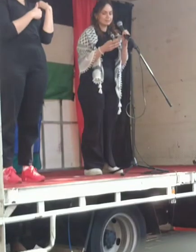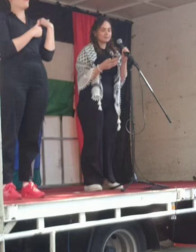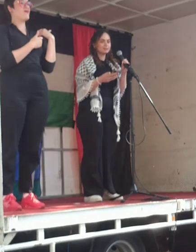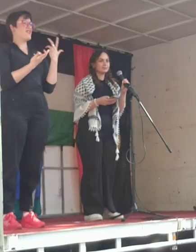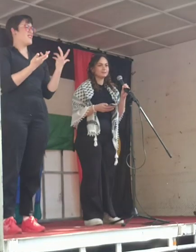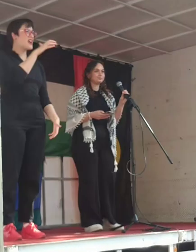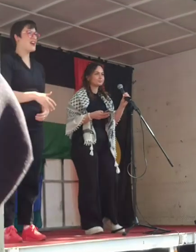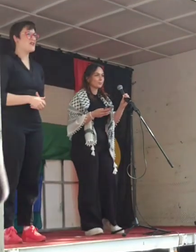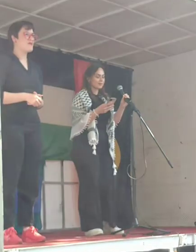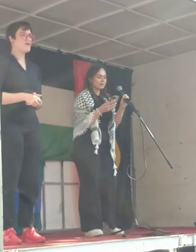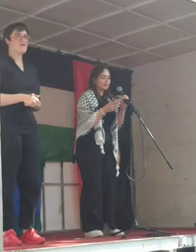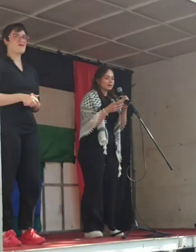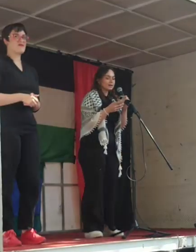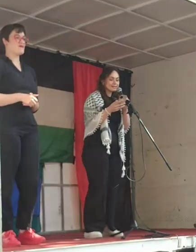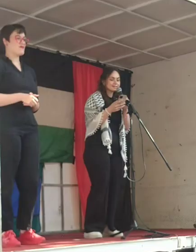Shame!